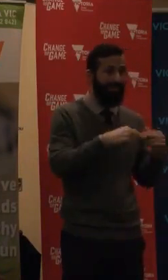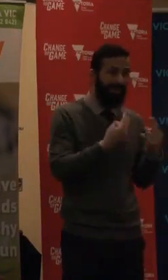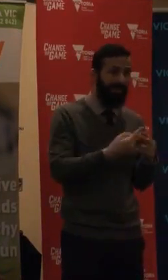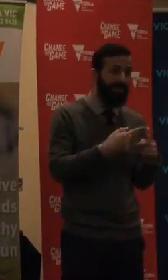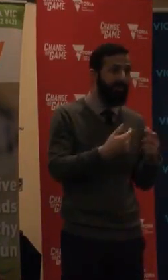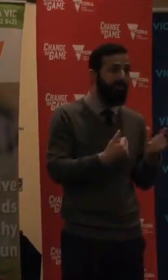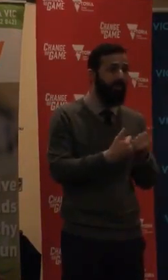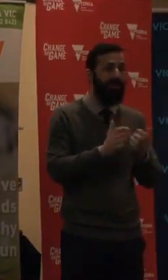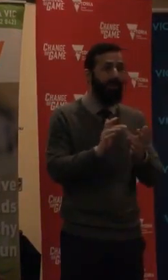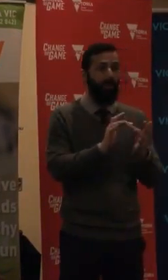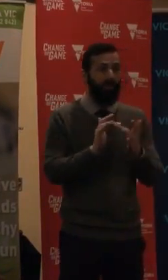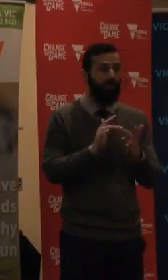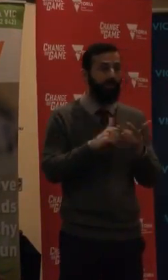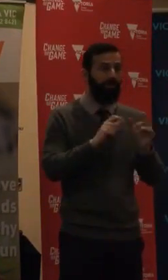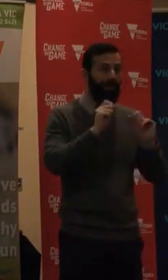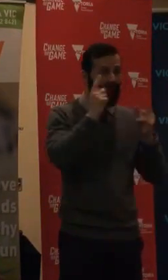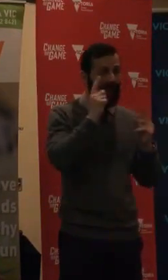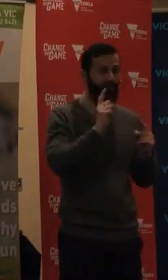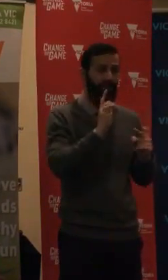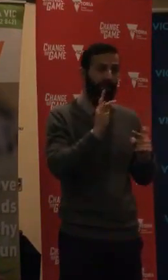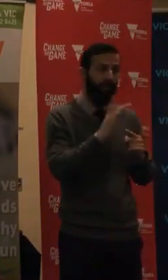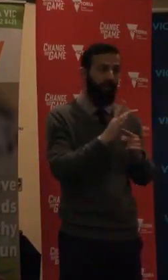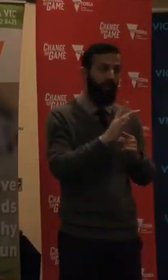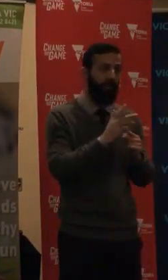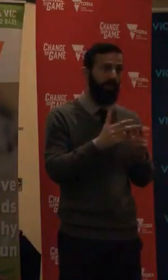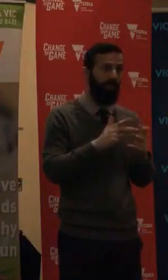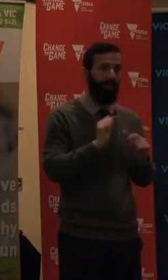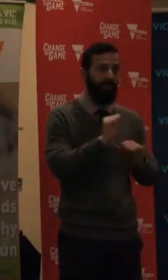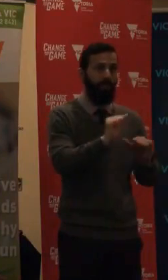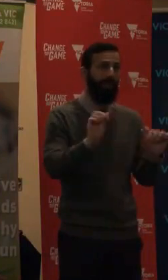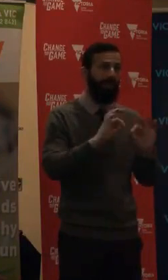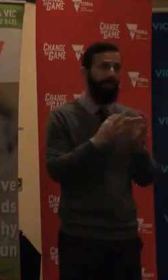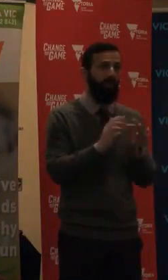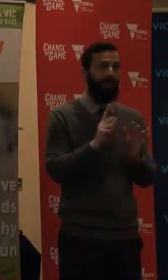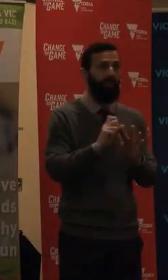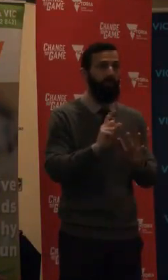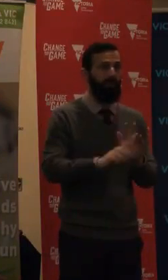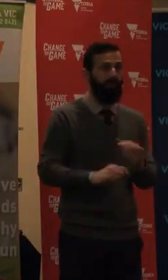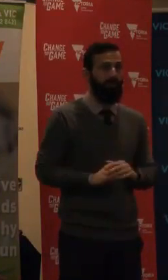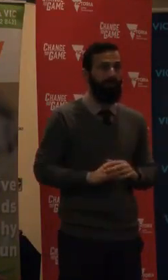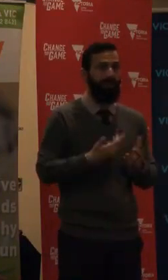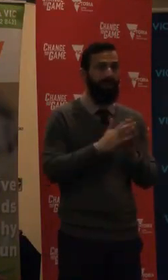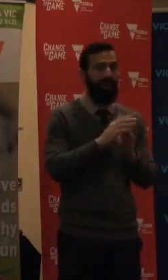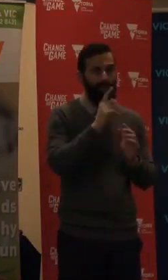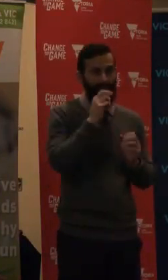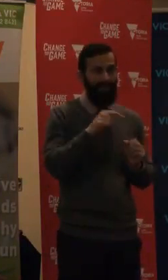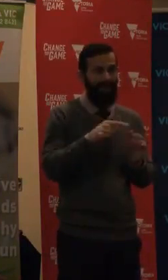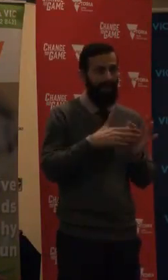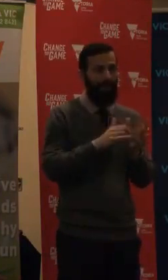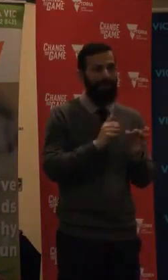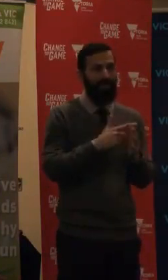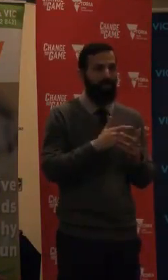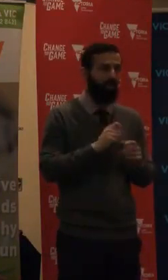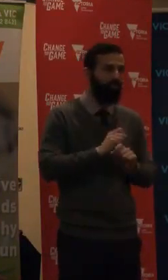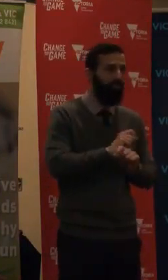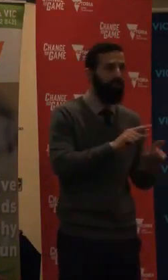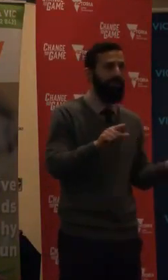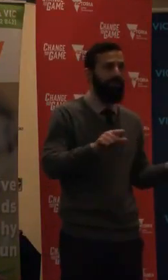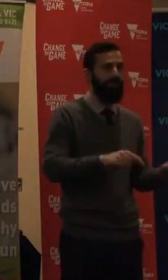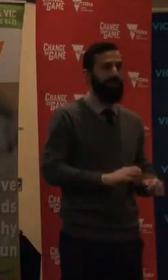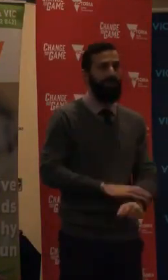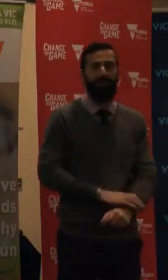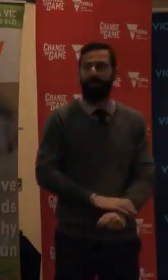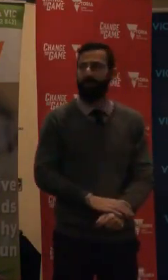support networks to understand the importance of what your organisations do. How can we get that message across?